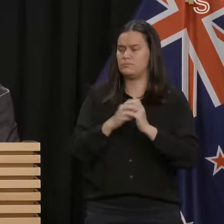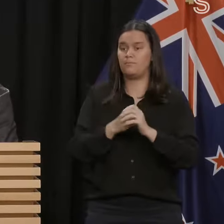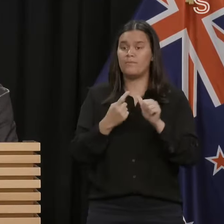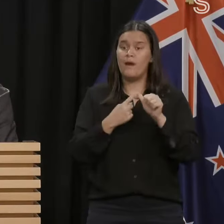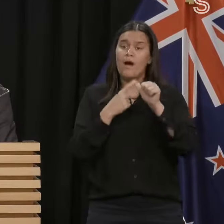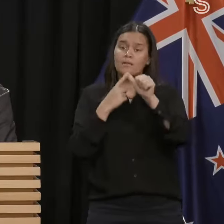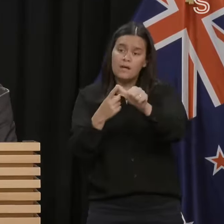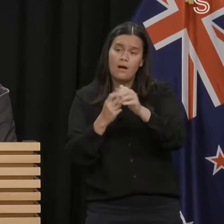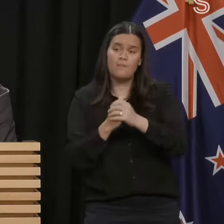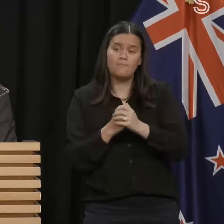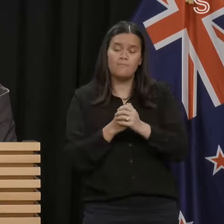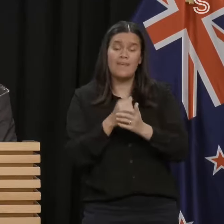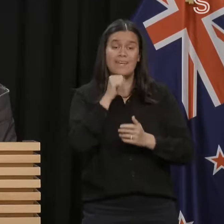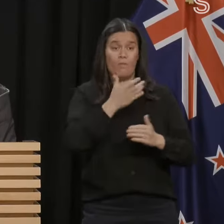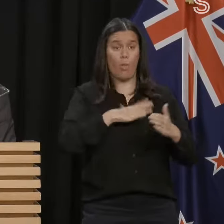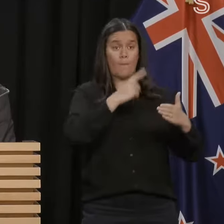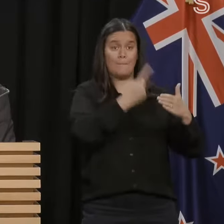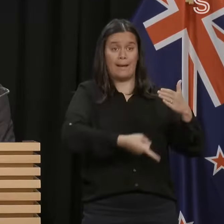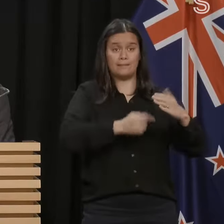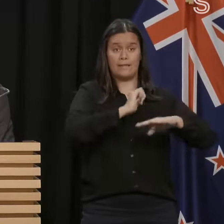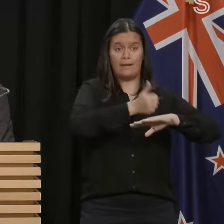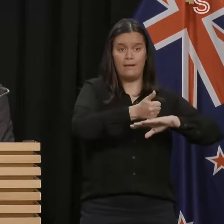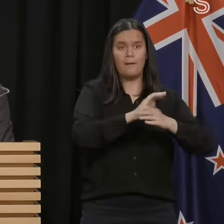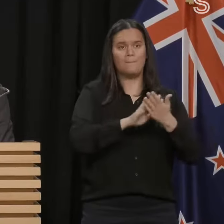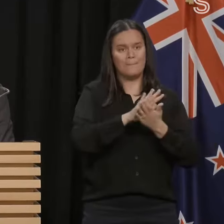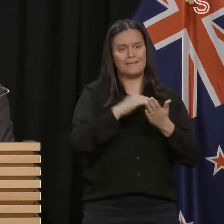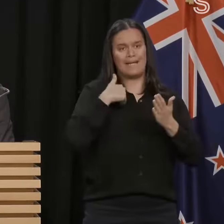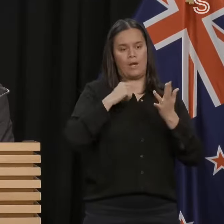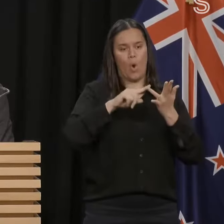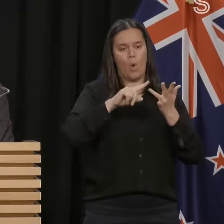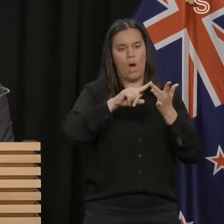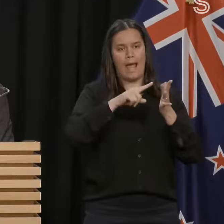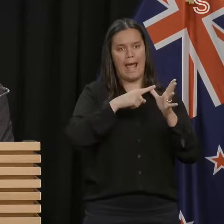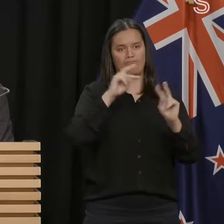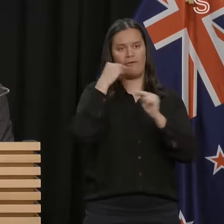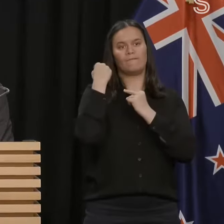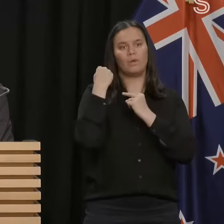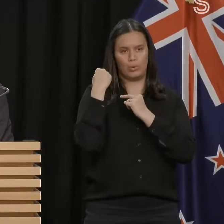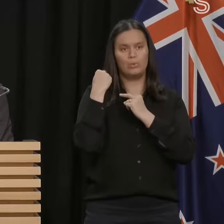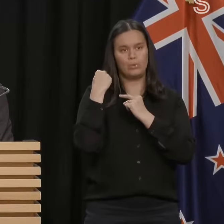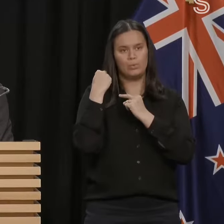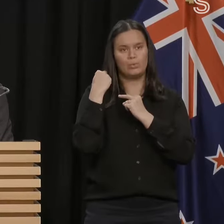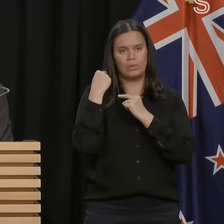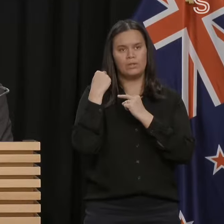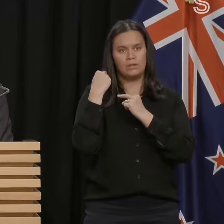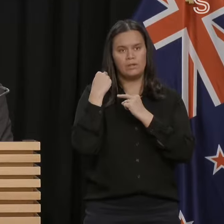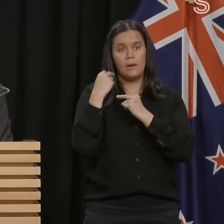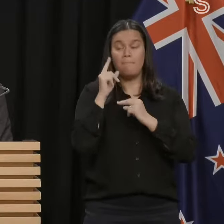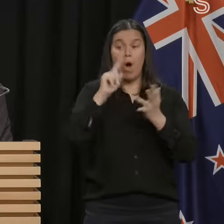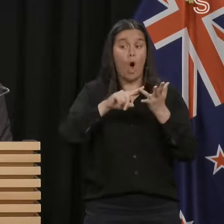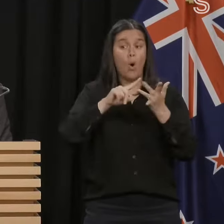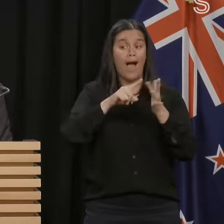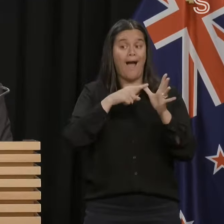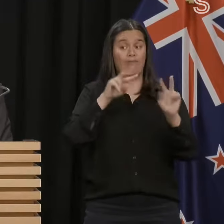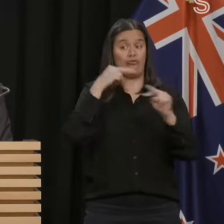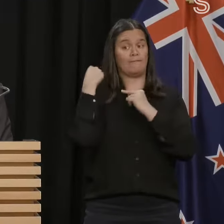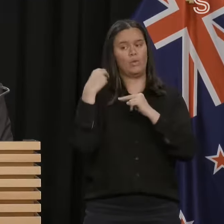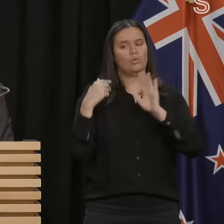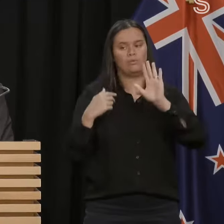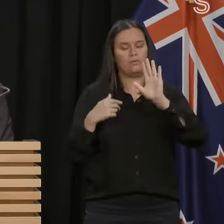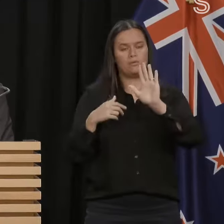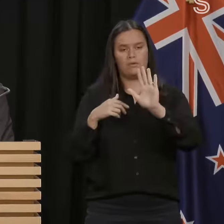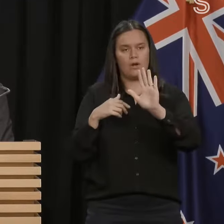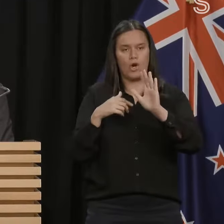a review of the OIA before imposing an additional penalties regime. Now, I'm not committing to that